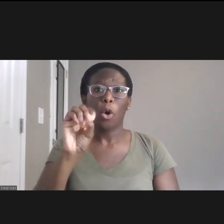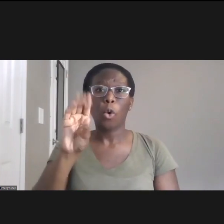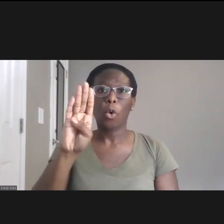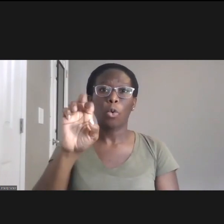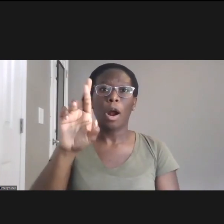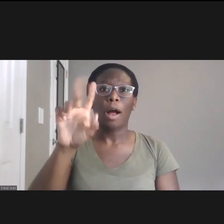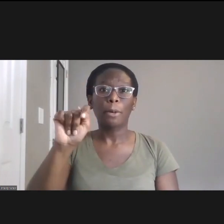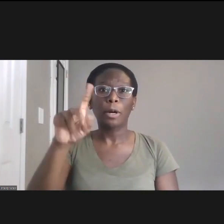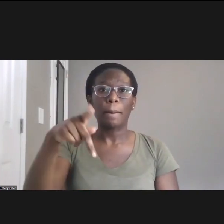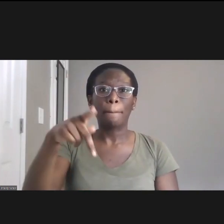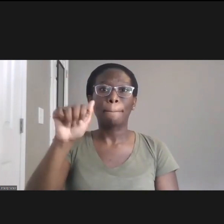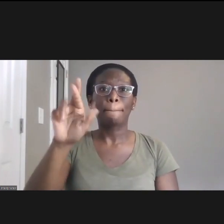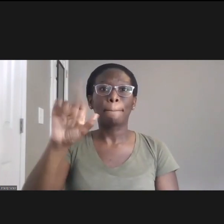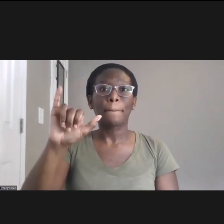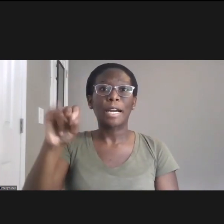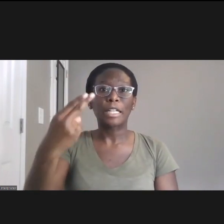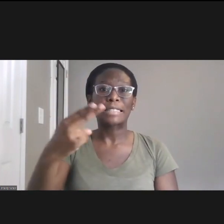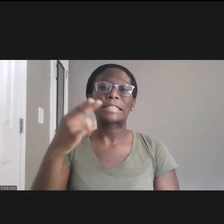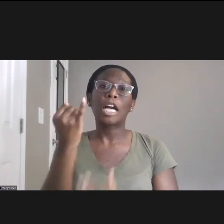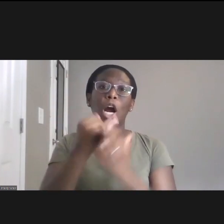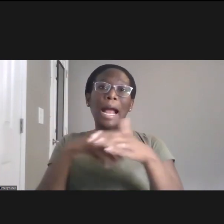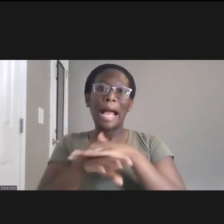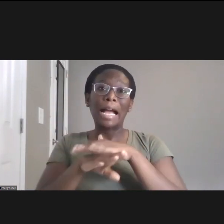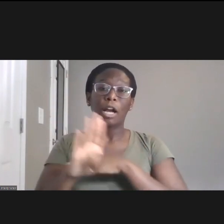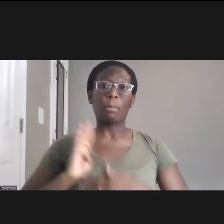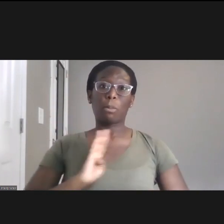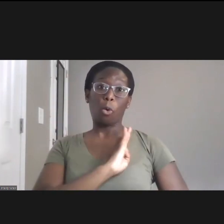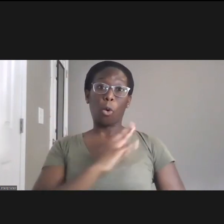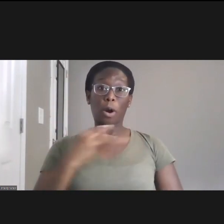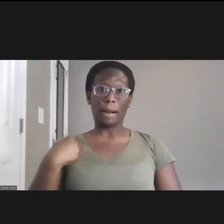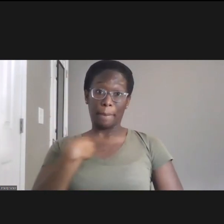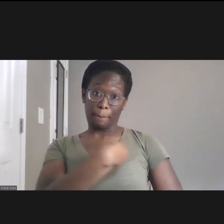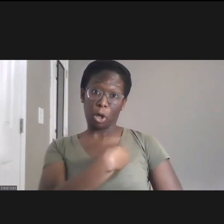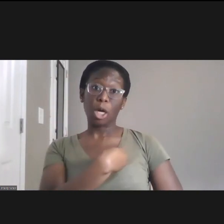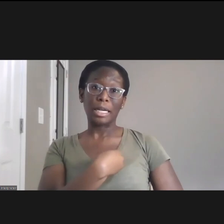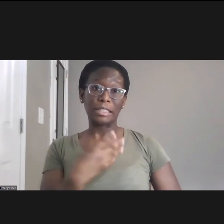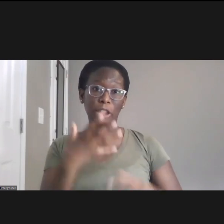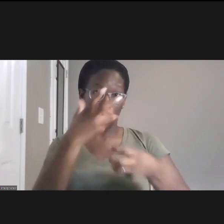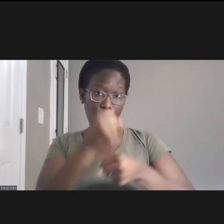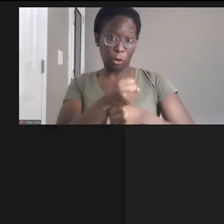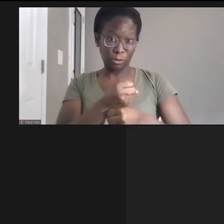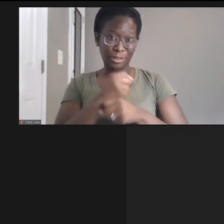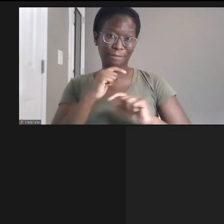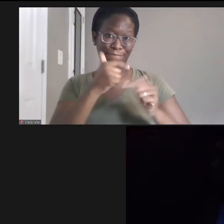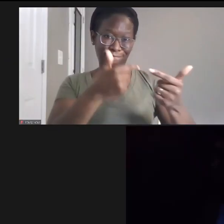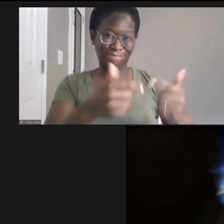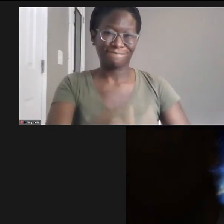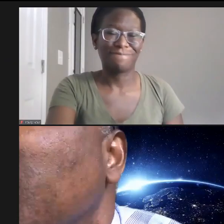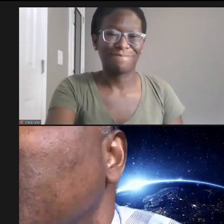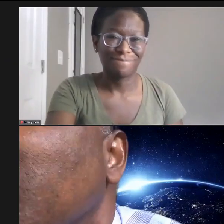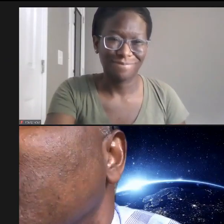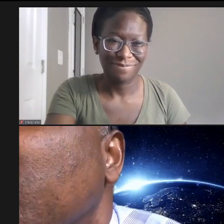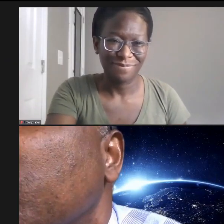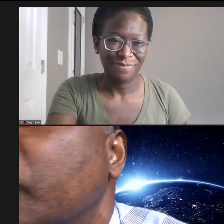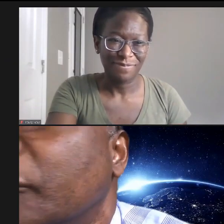Parrish, who is an Arts Access Board member, to close us out.